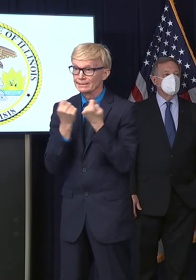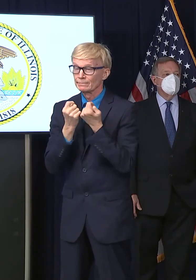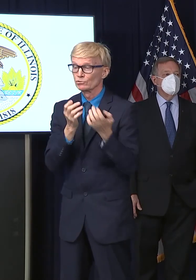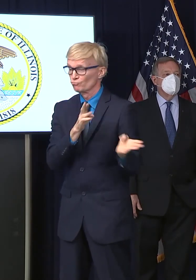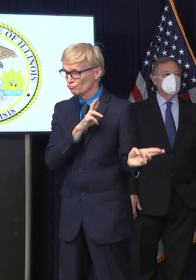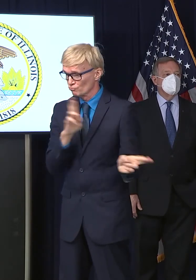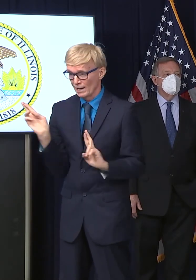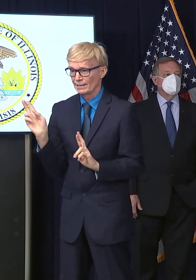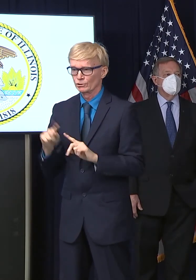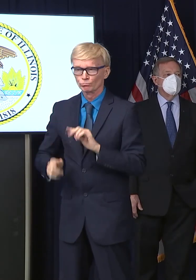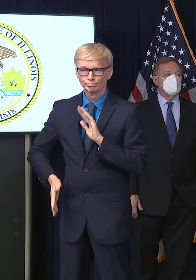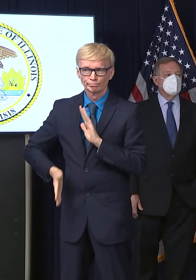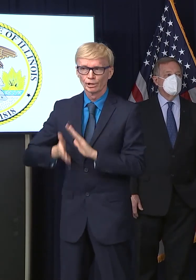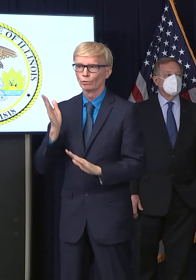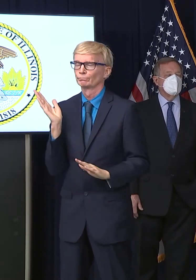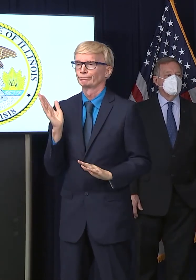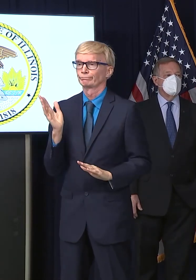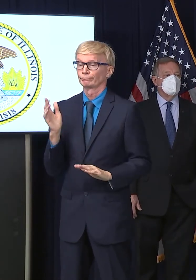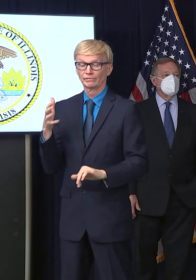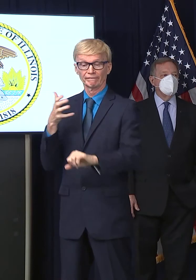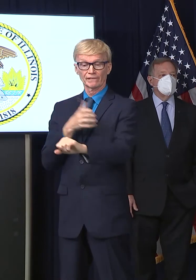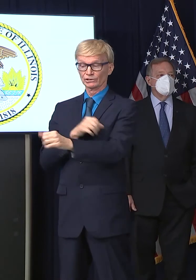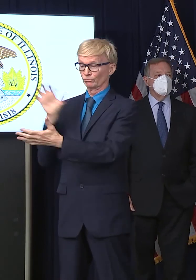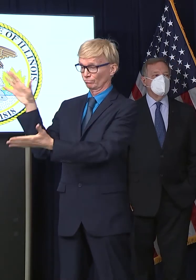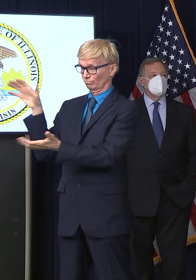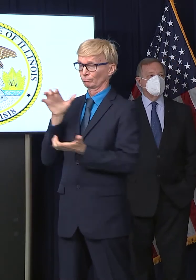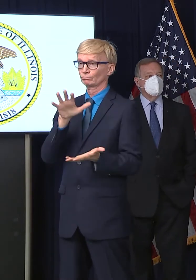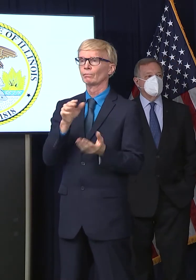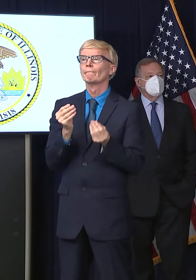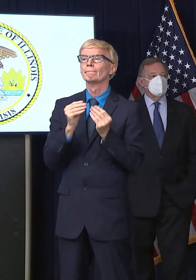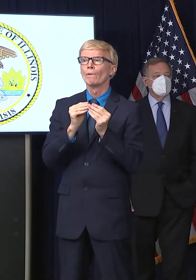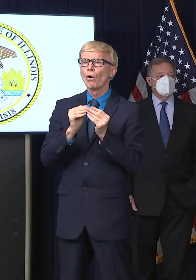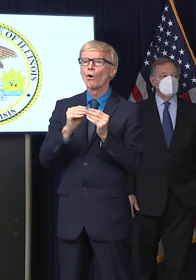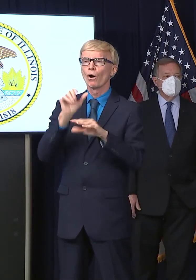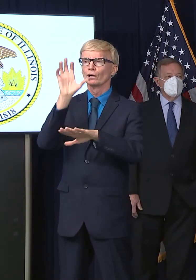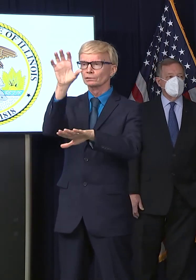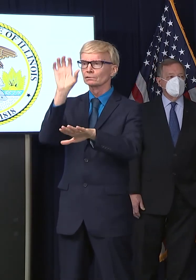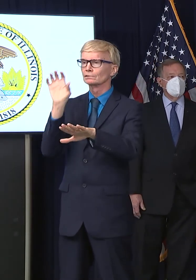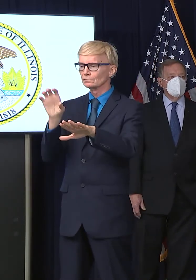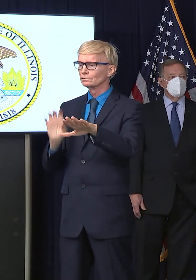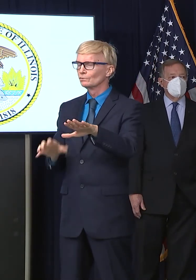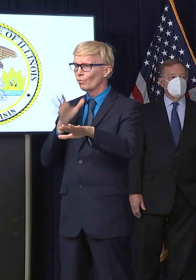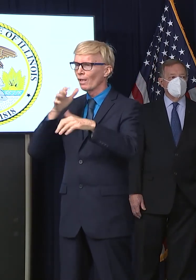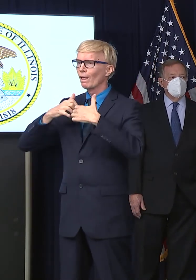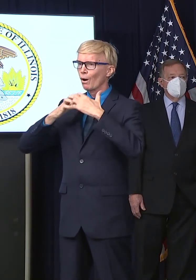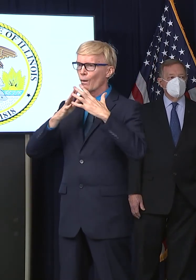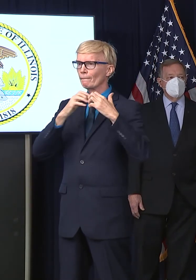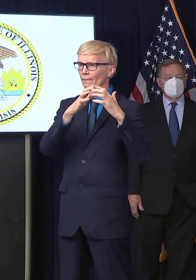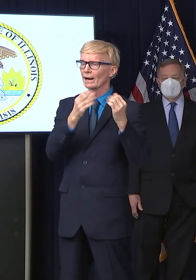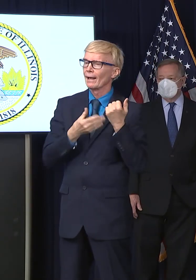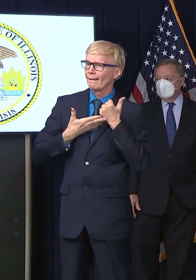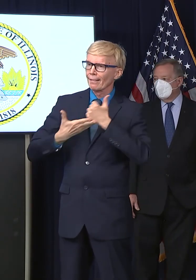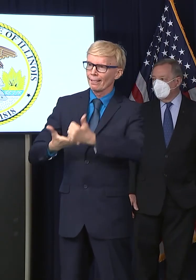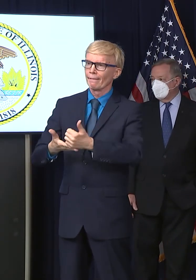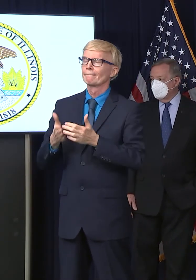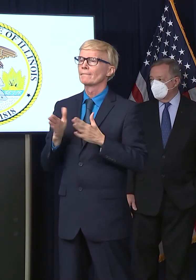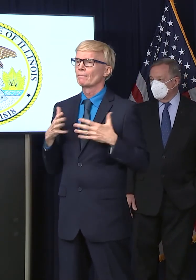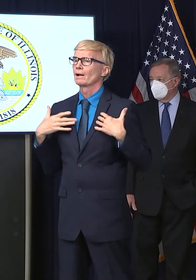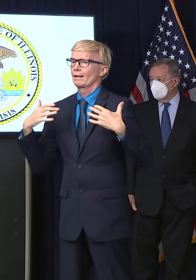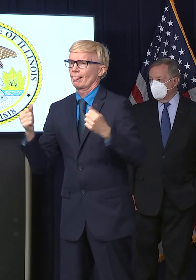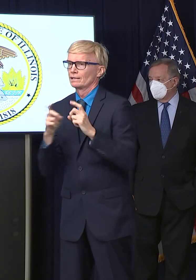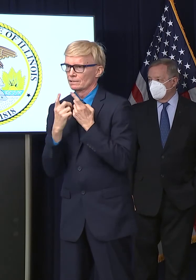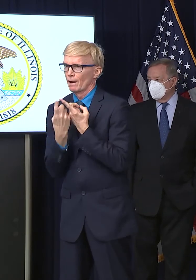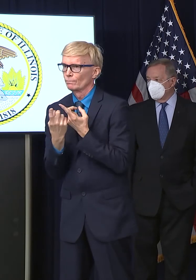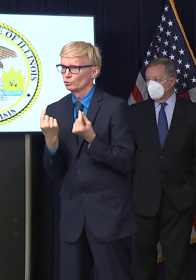more vaccine arrives, we will be opening more of those sites and assisting our local public health departments in doing that.